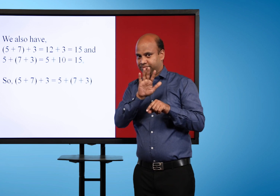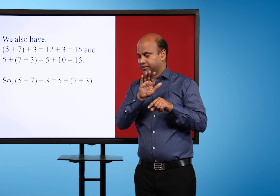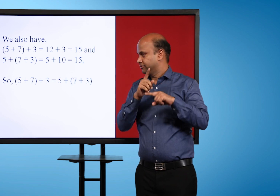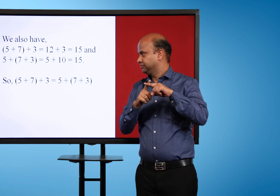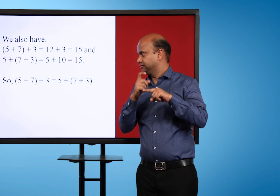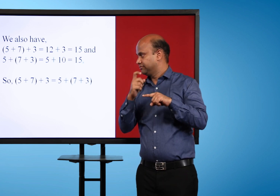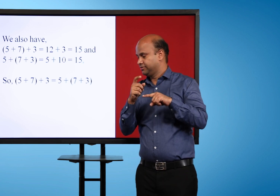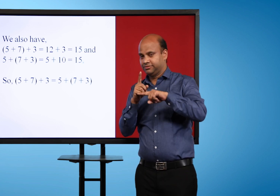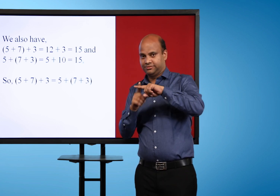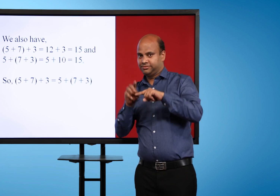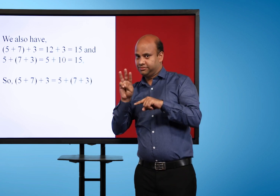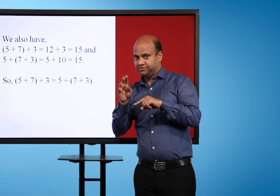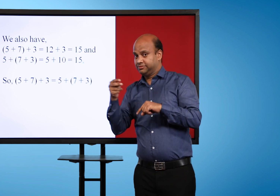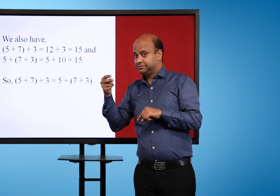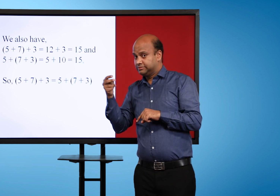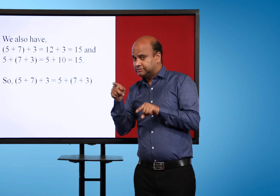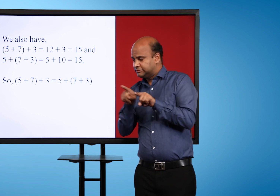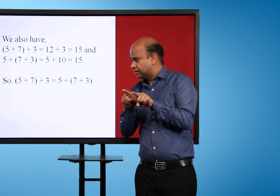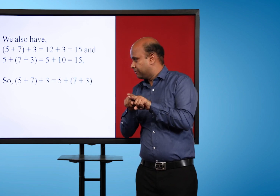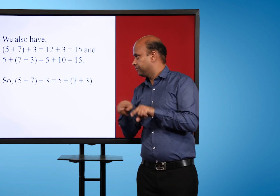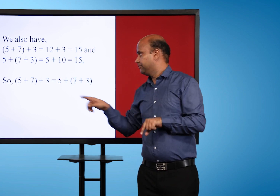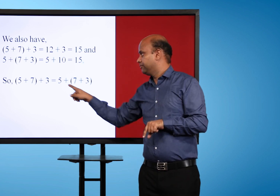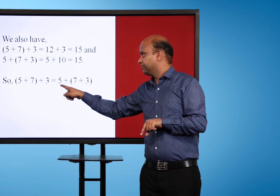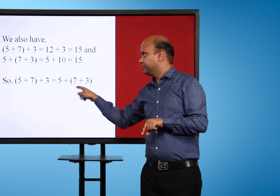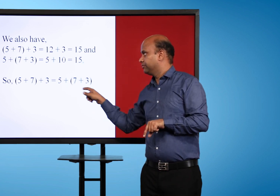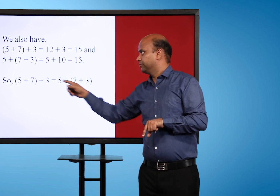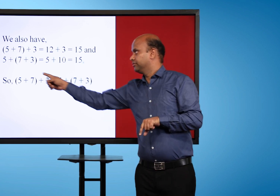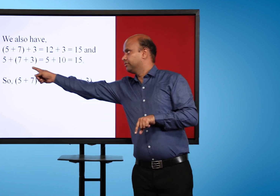5 plus 7 plus 3 is equal to